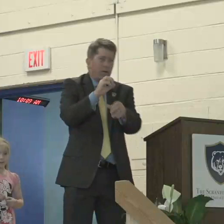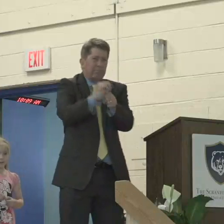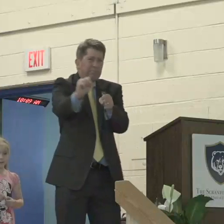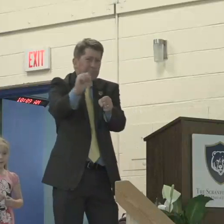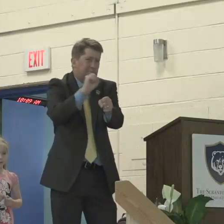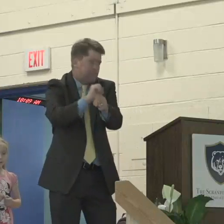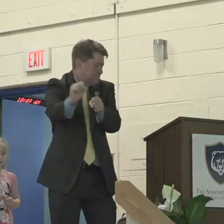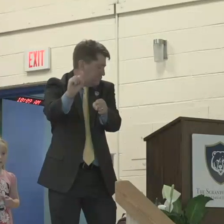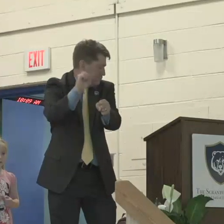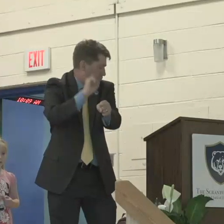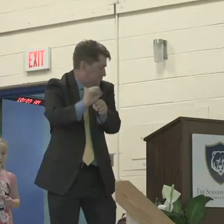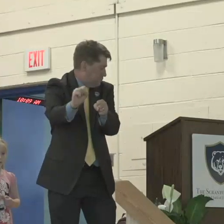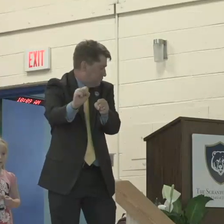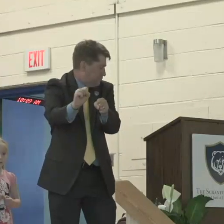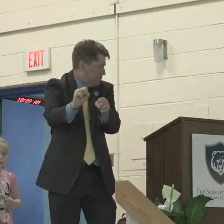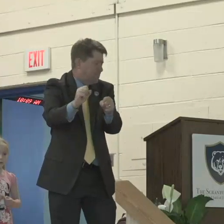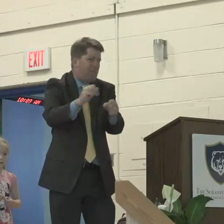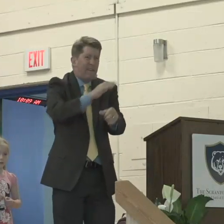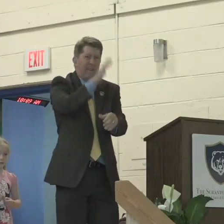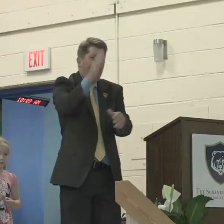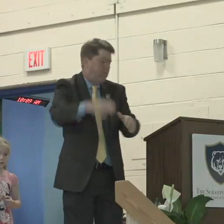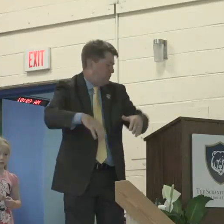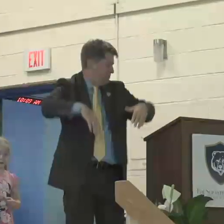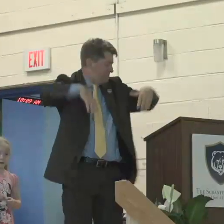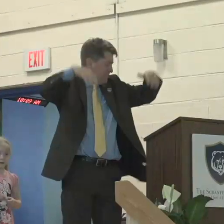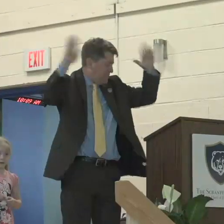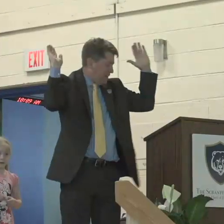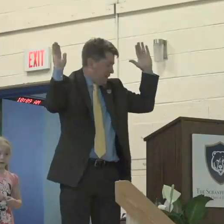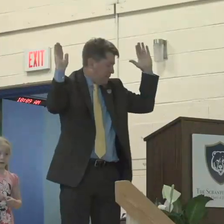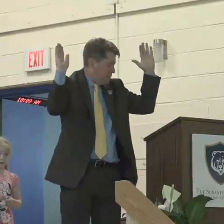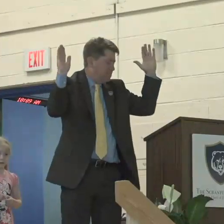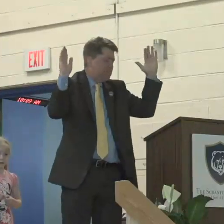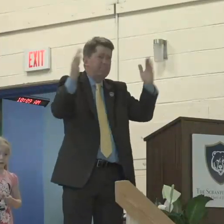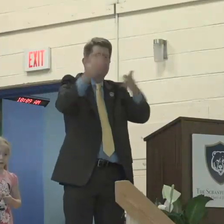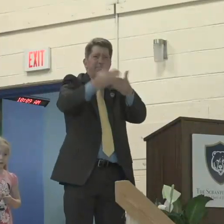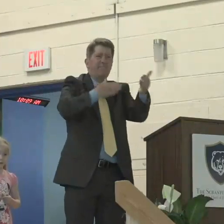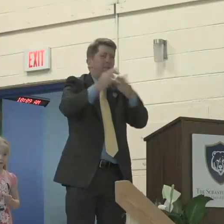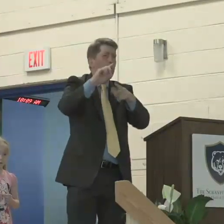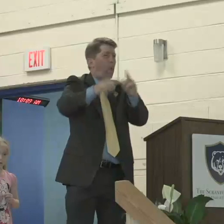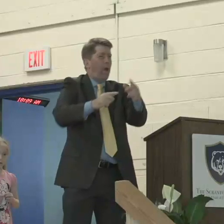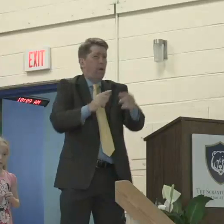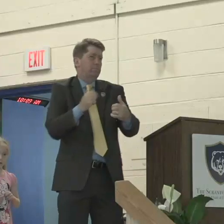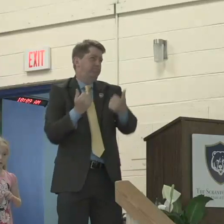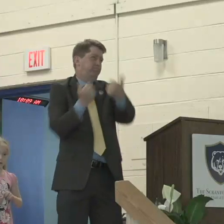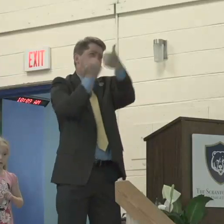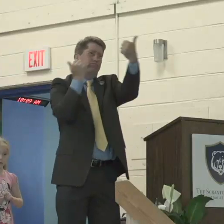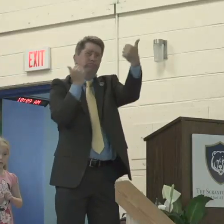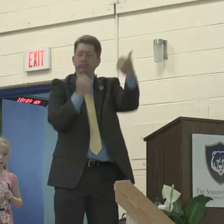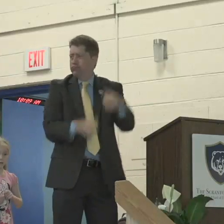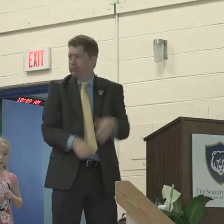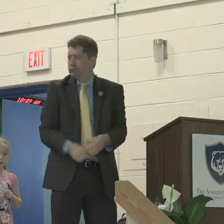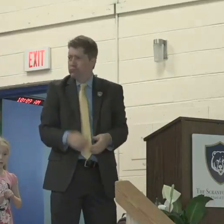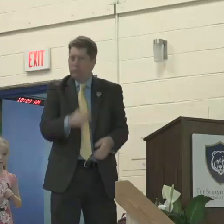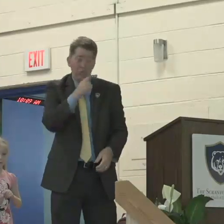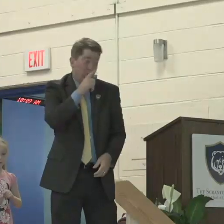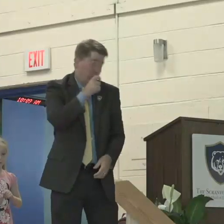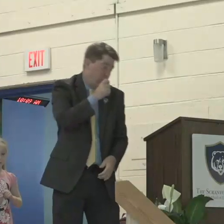Award for being a hard worker that never gives up even when the task seems